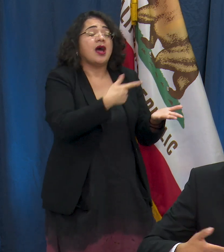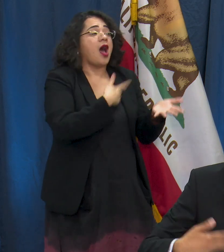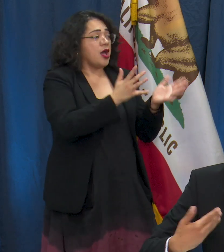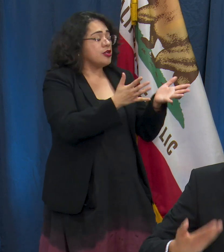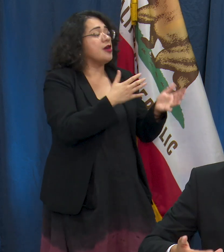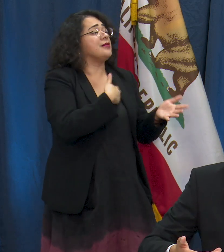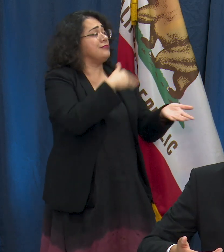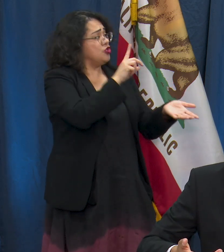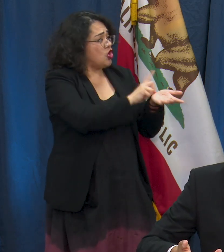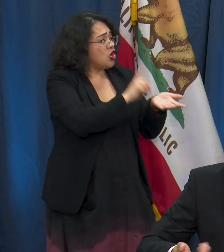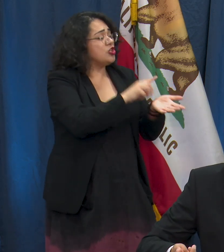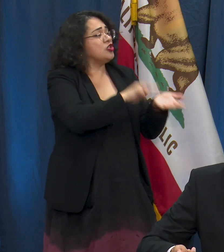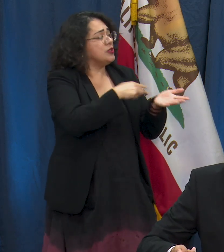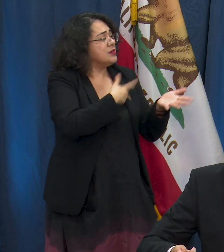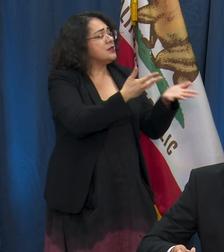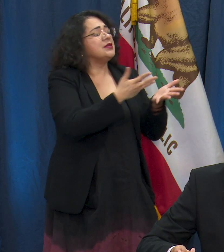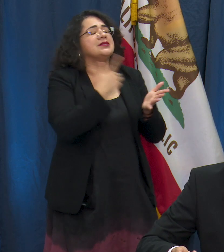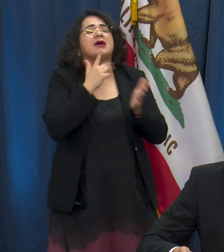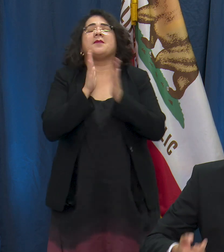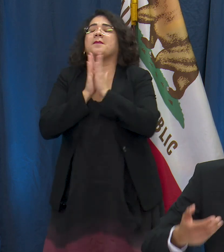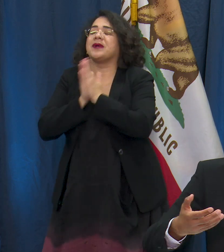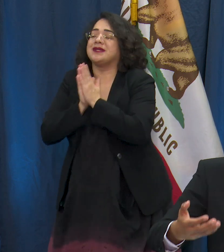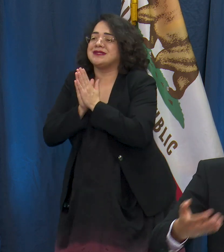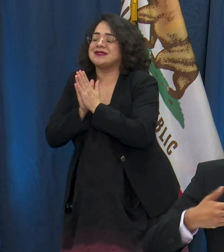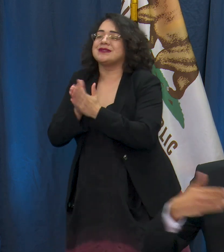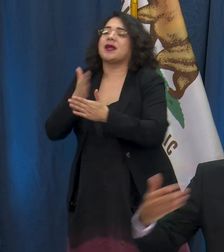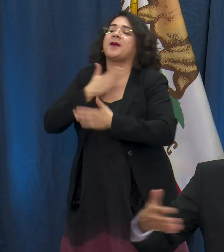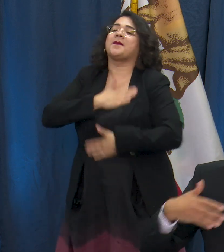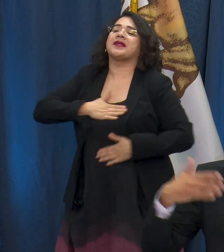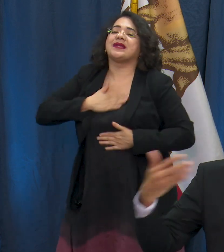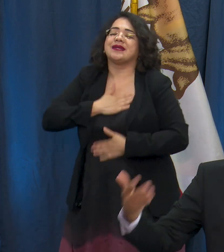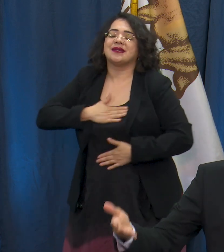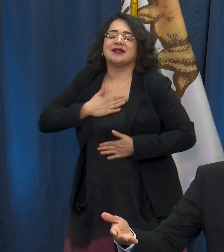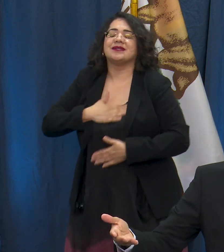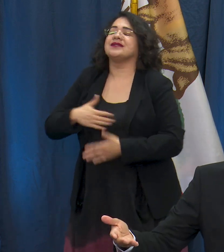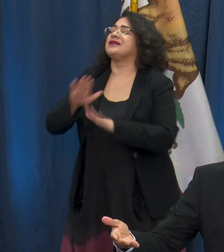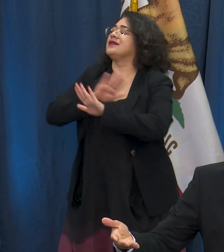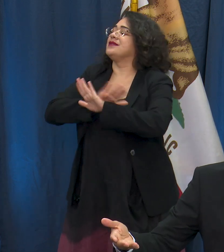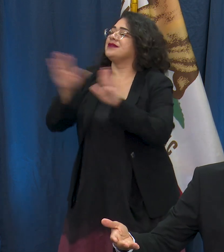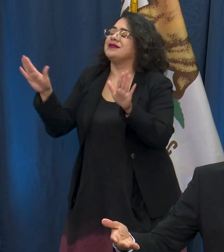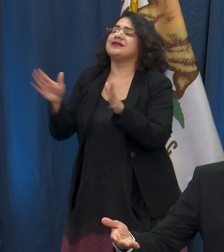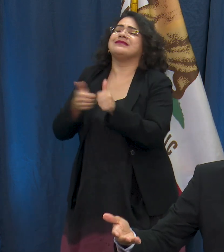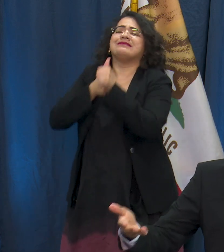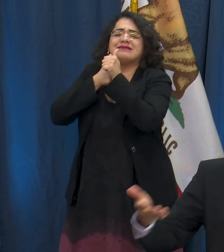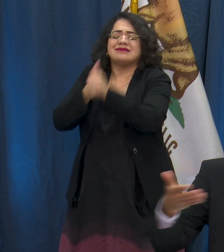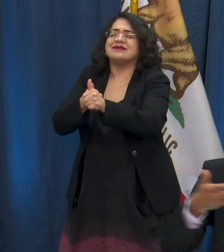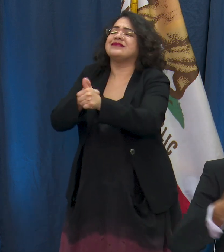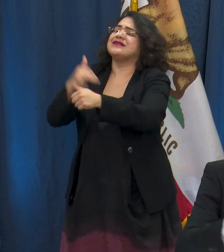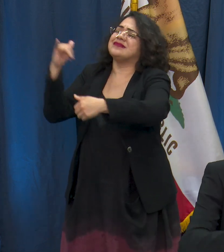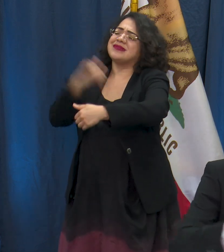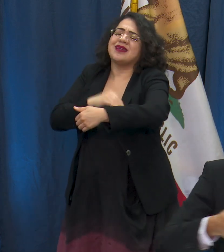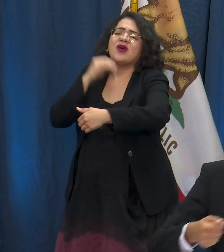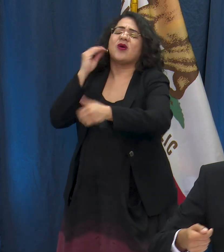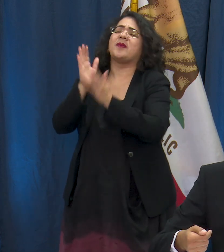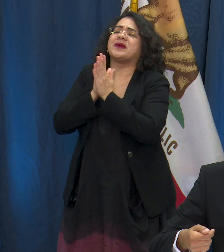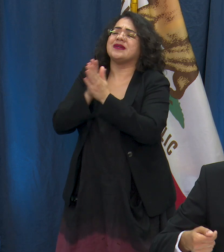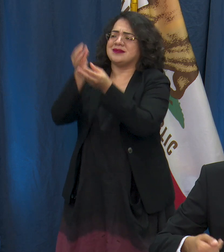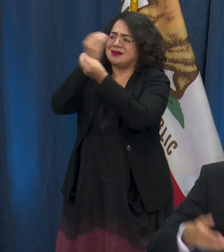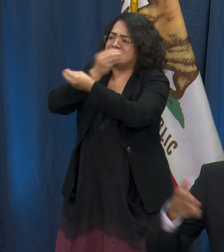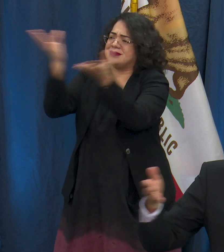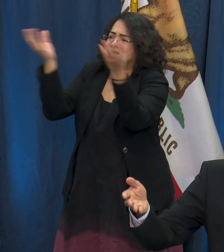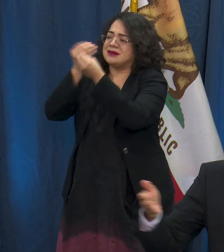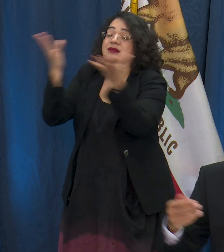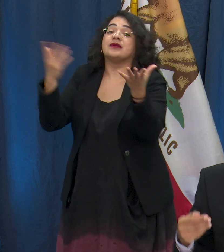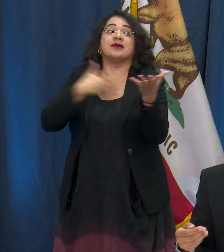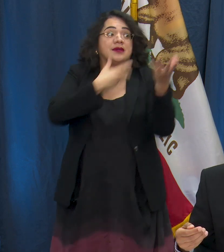us to please continue to do what we're doing. So they don't have the luxury of staying at home.